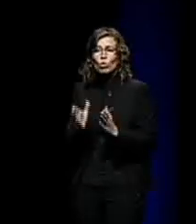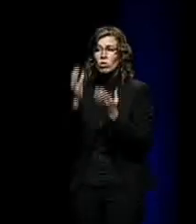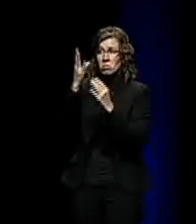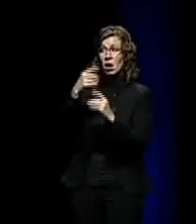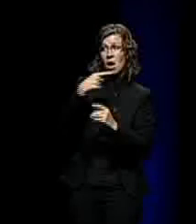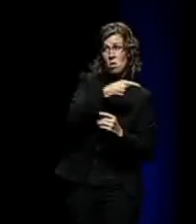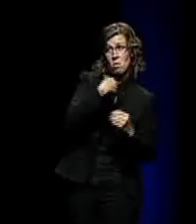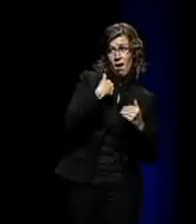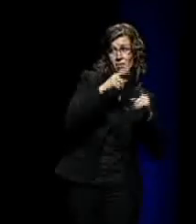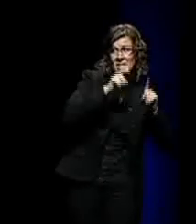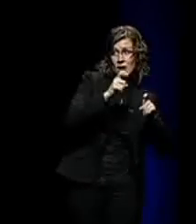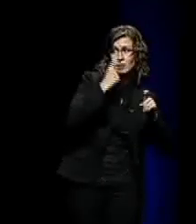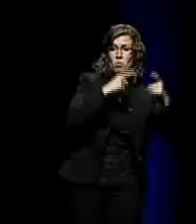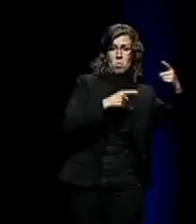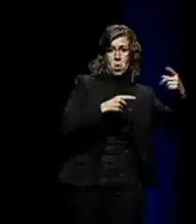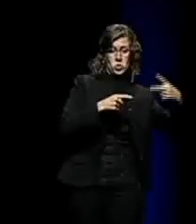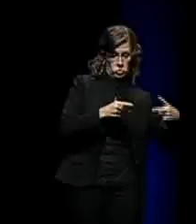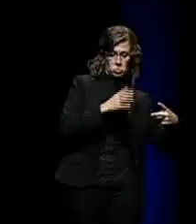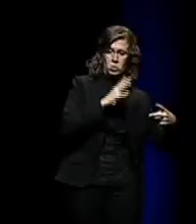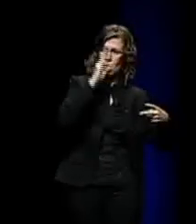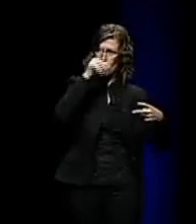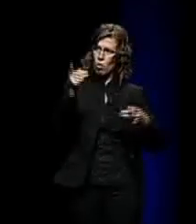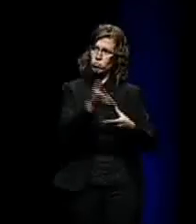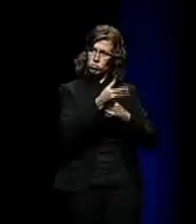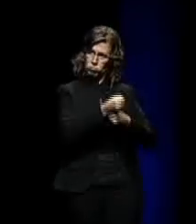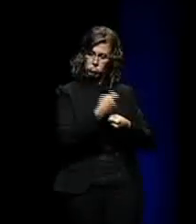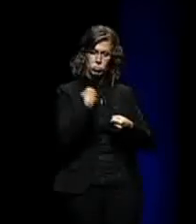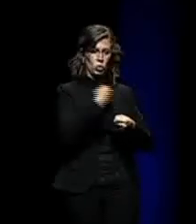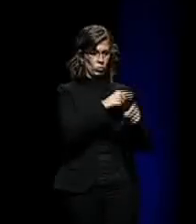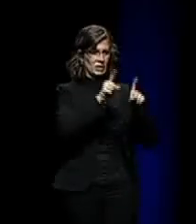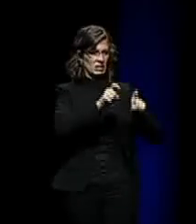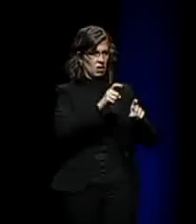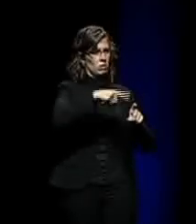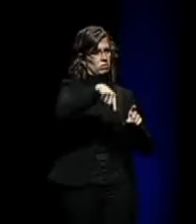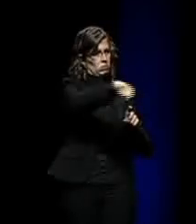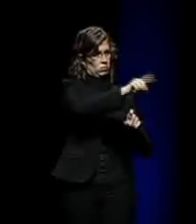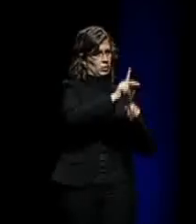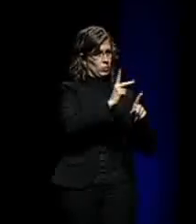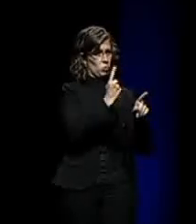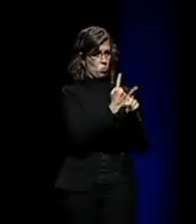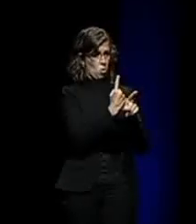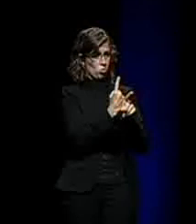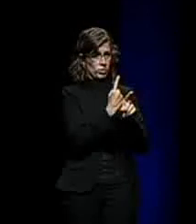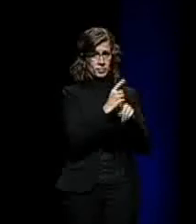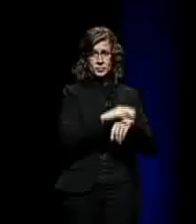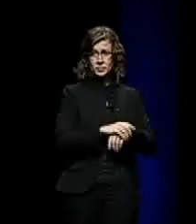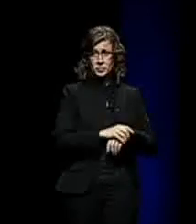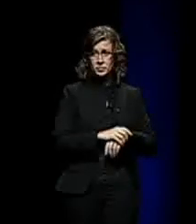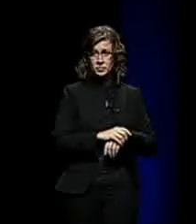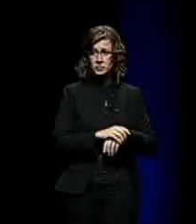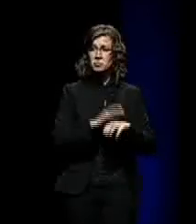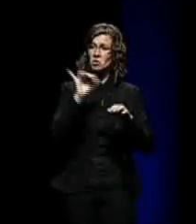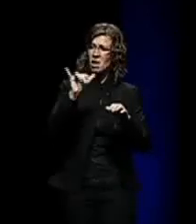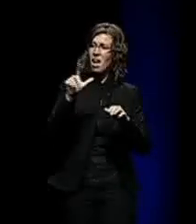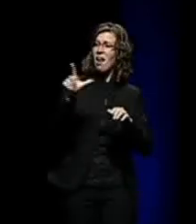confidence that we have tested them appropriately. Okay? Everyone got that so far? We know the left side. We're pretty comfortable with the